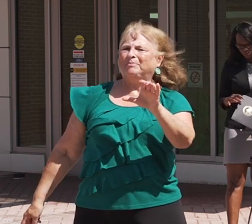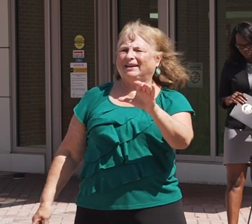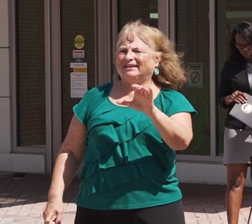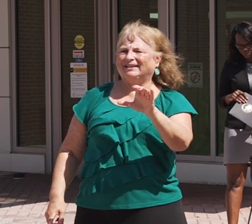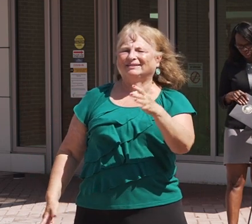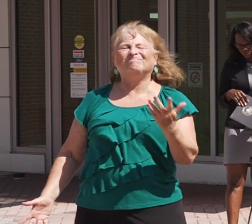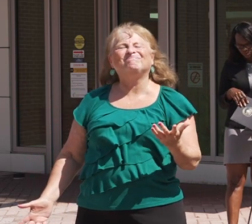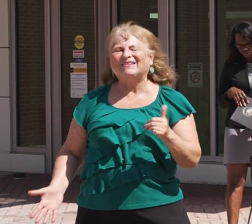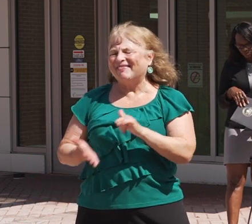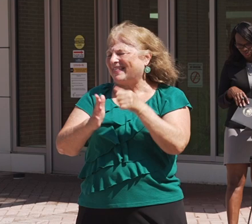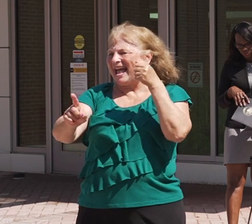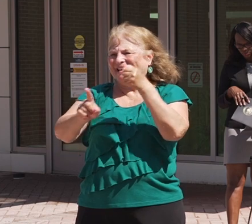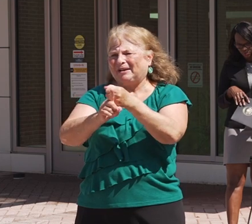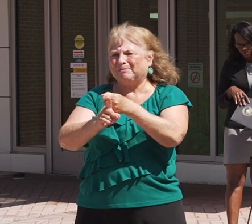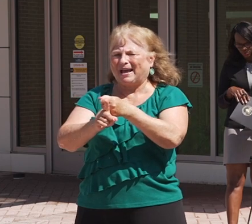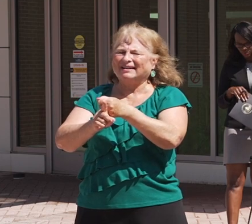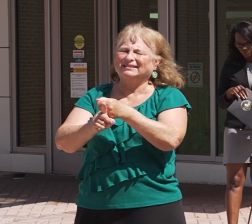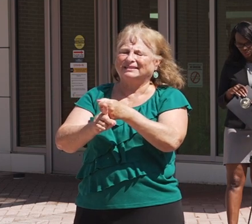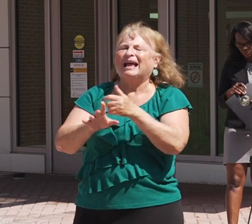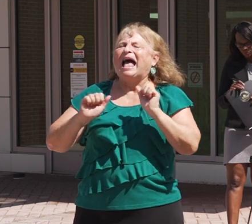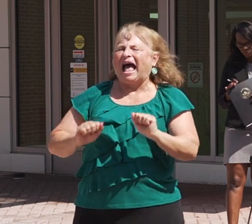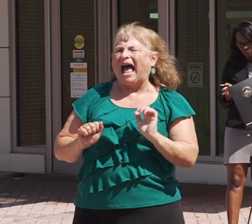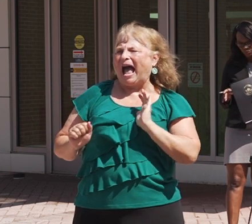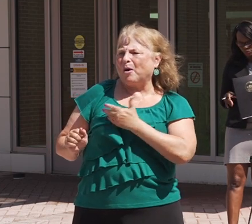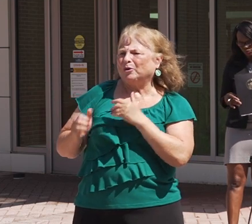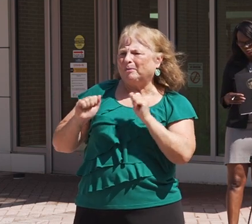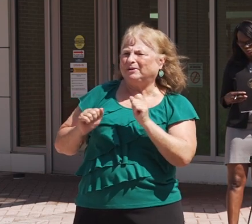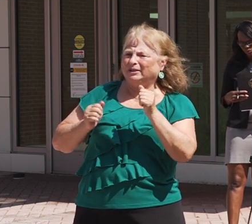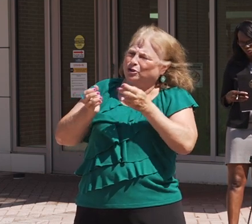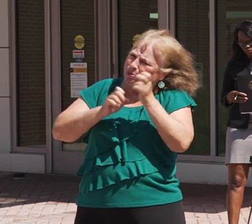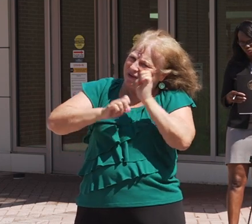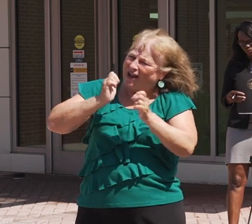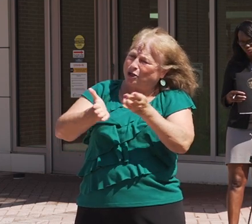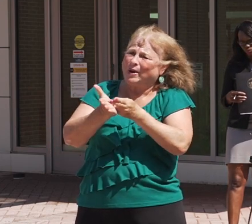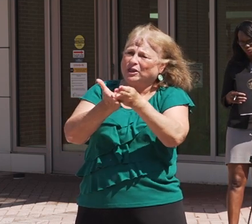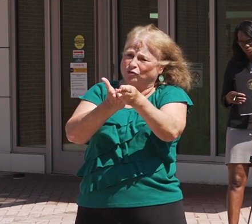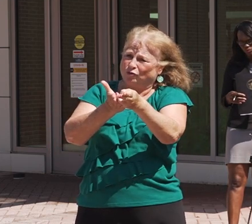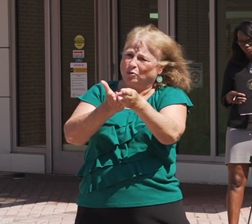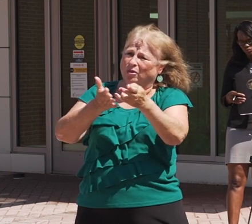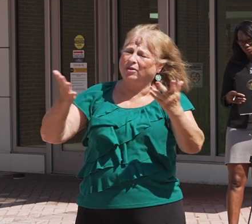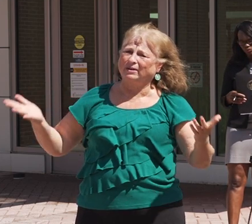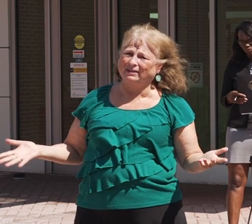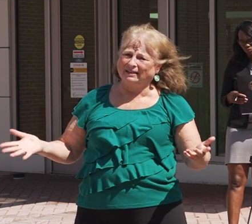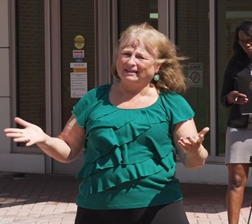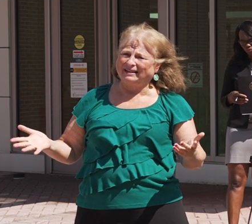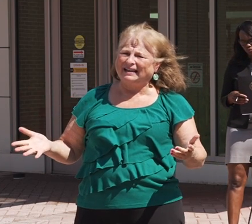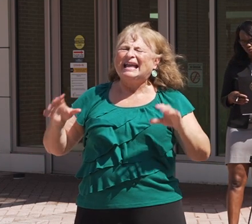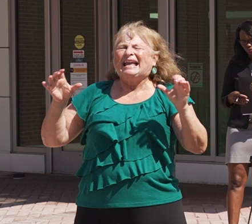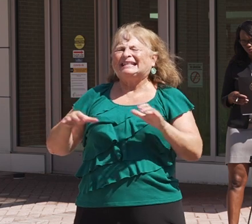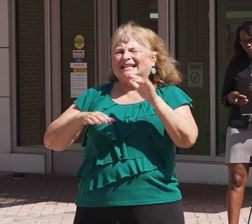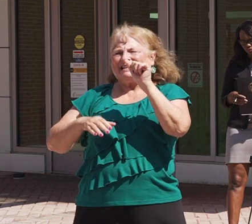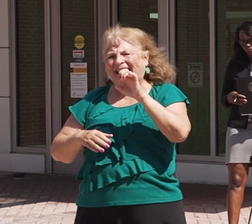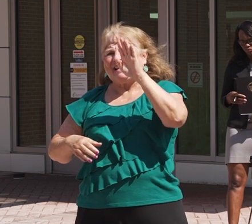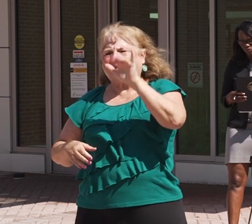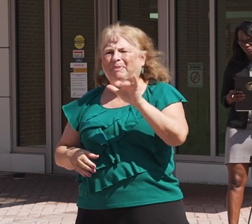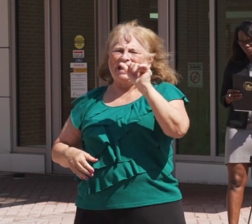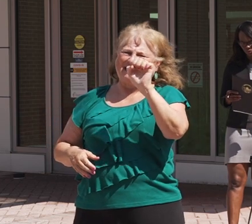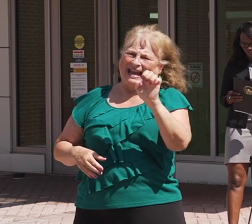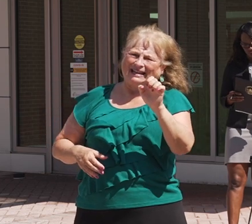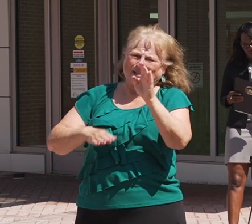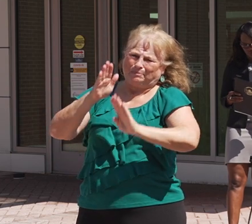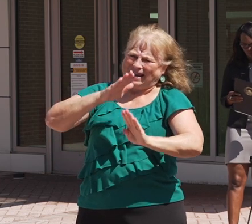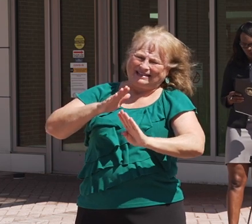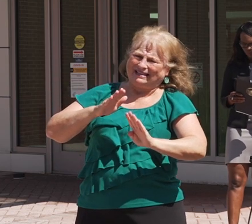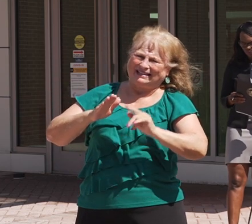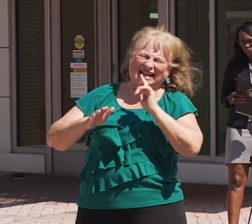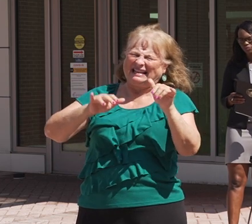then that impacts the our ability to evaluate the truth. And so it is done on a case-by-case basis. There's